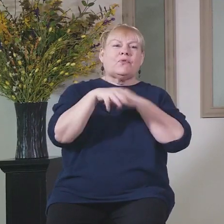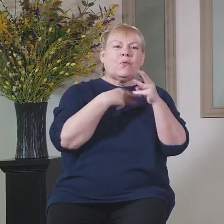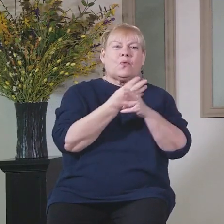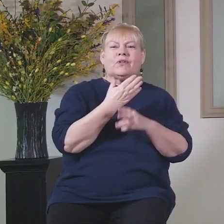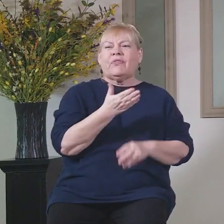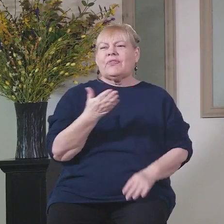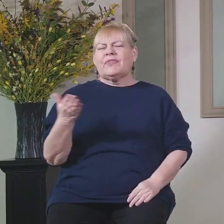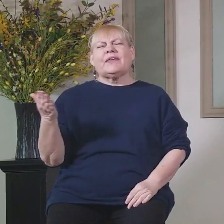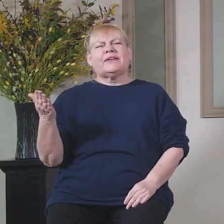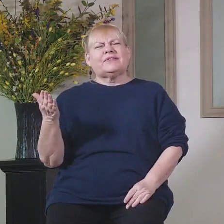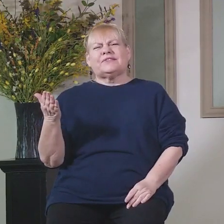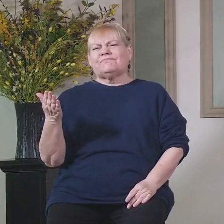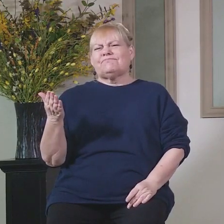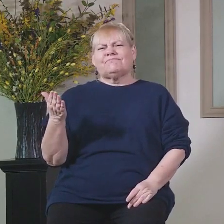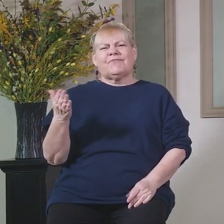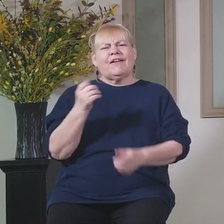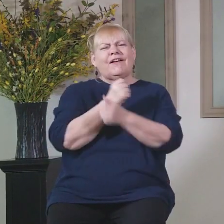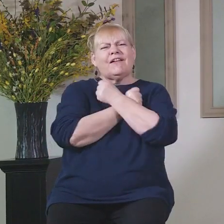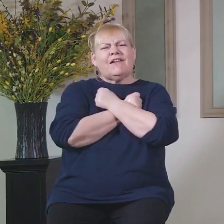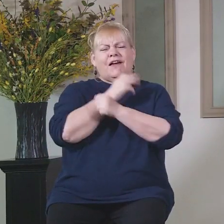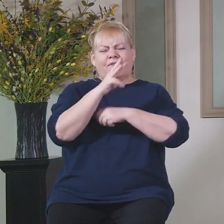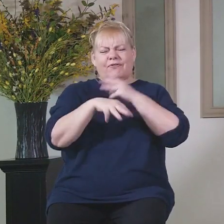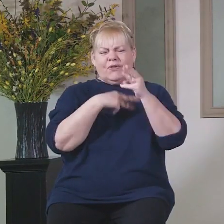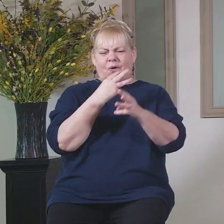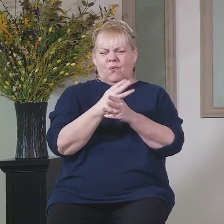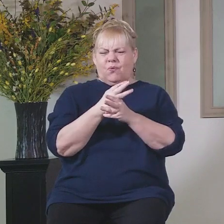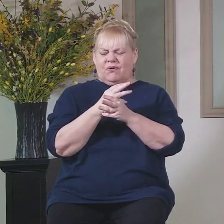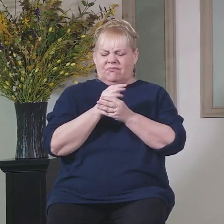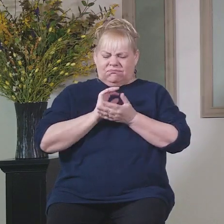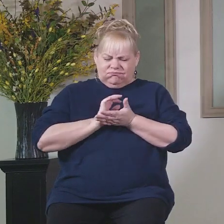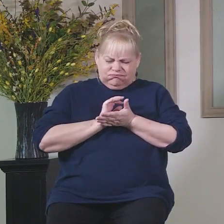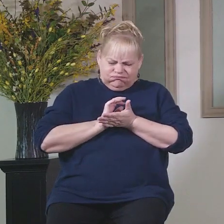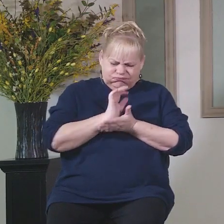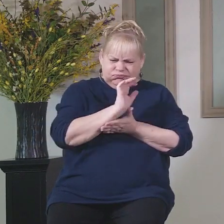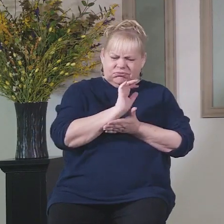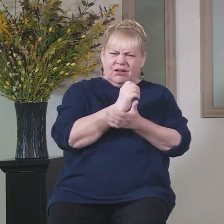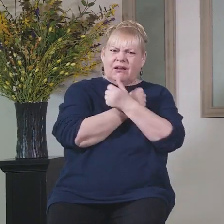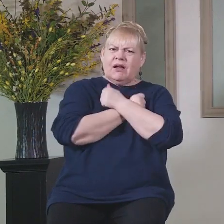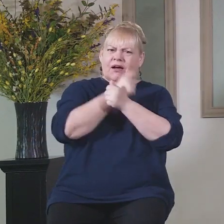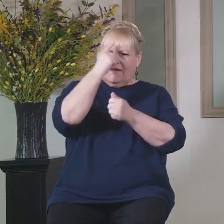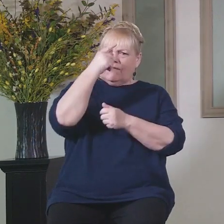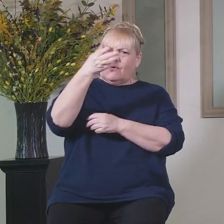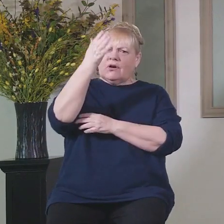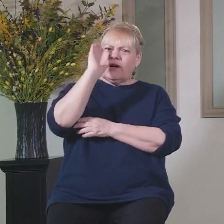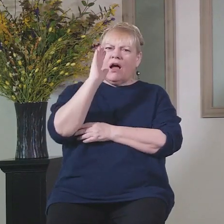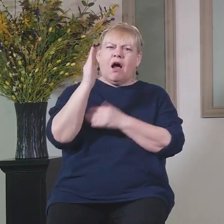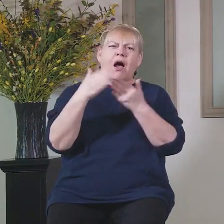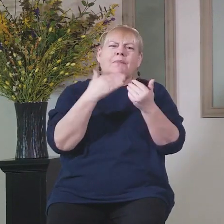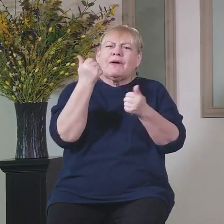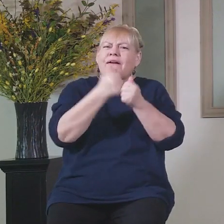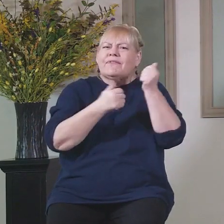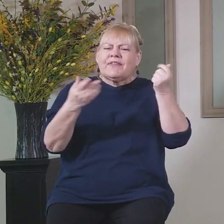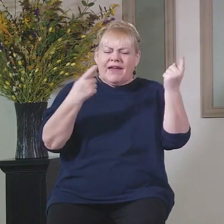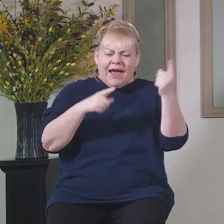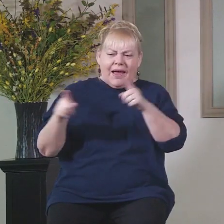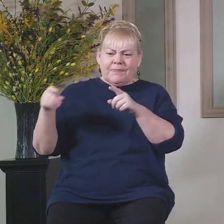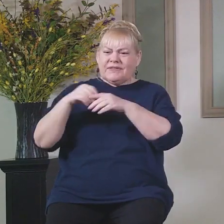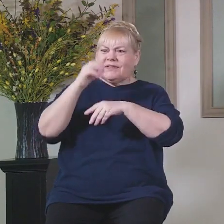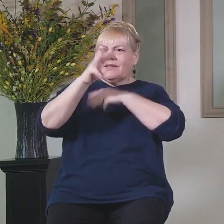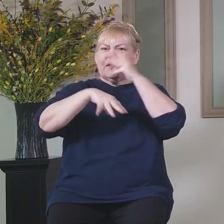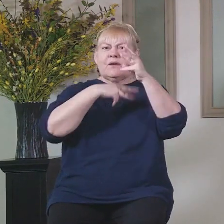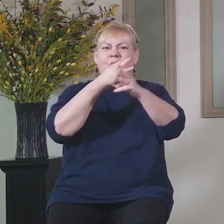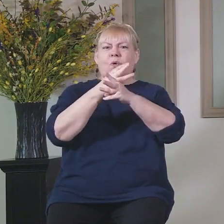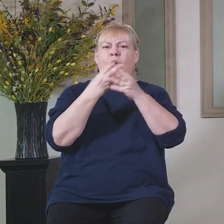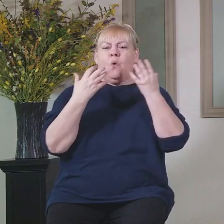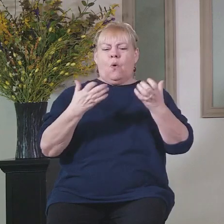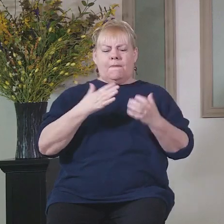goods. Love the world squeezes out love for God. Practically everything that goes on in the world,